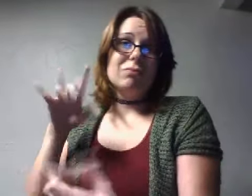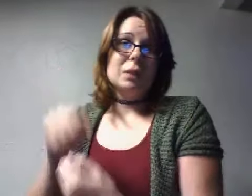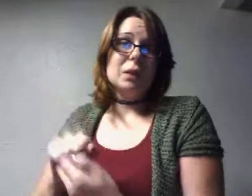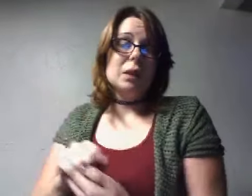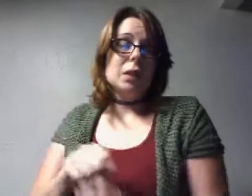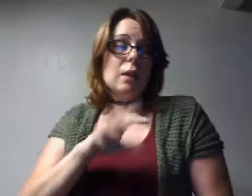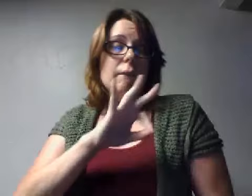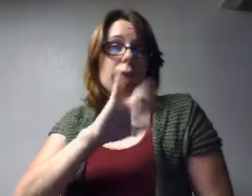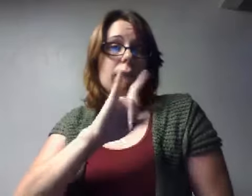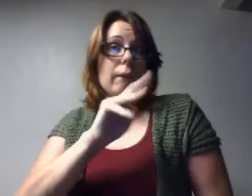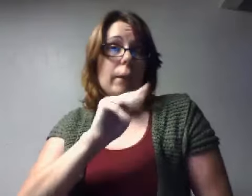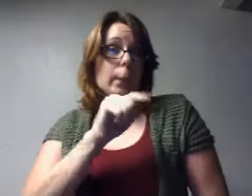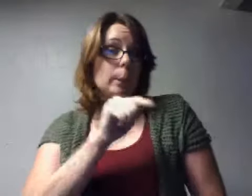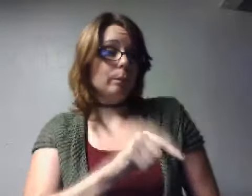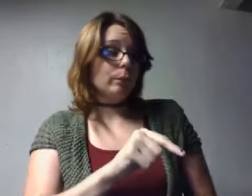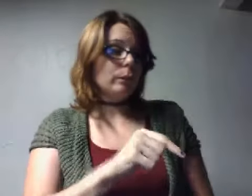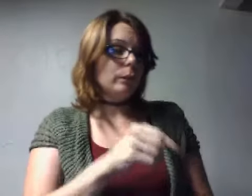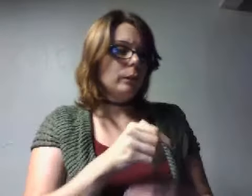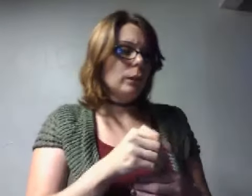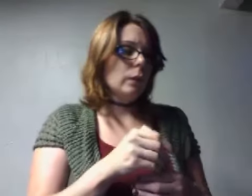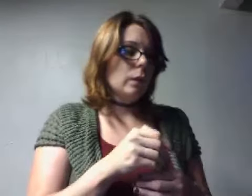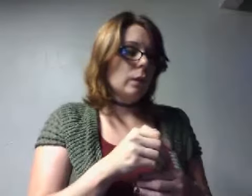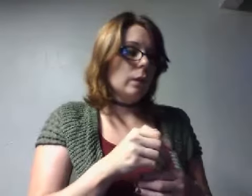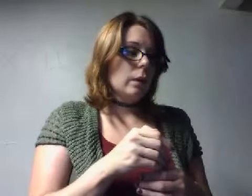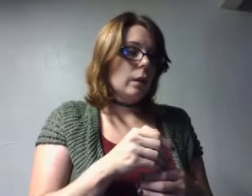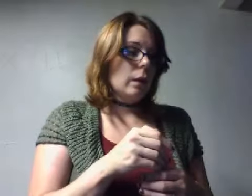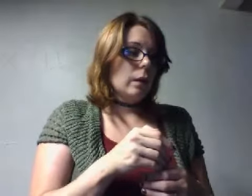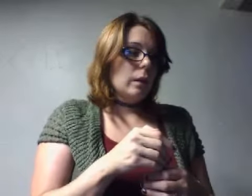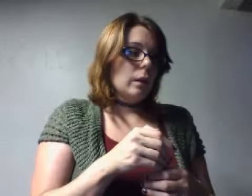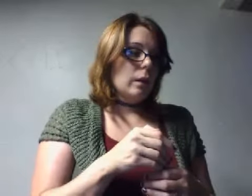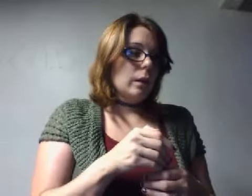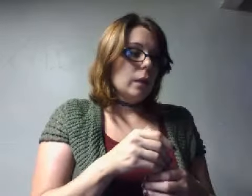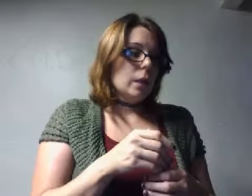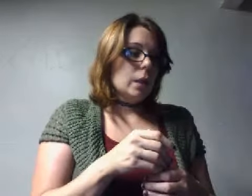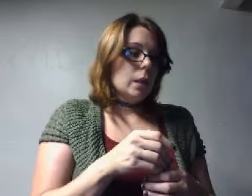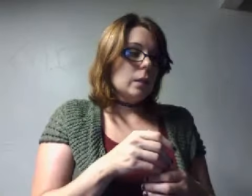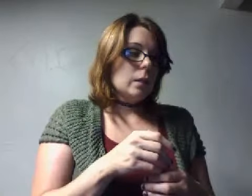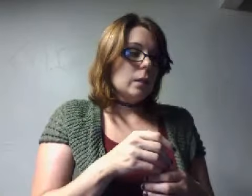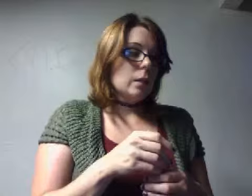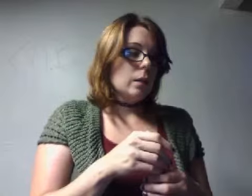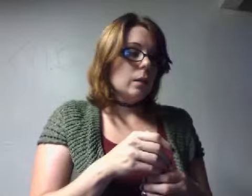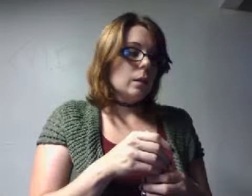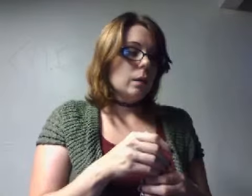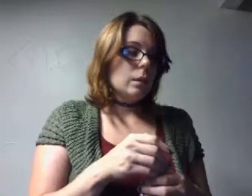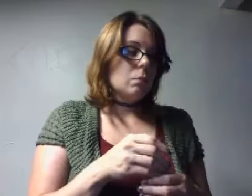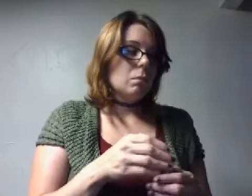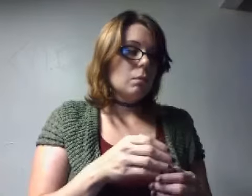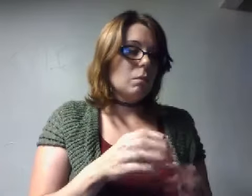a precise process that you only have 36 frames, and you need to really choose the image, you know,